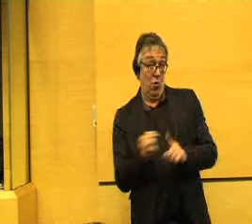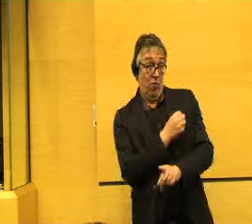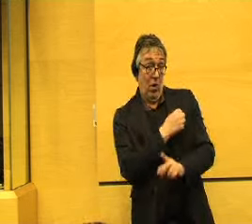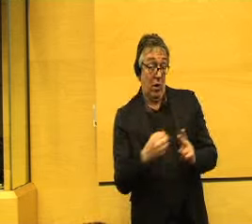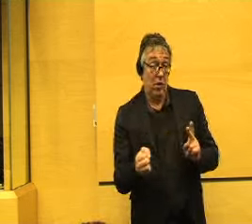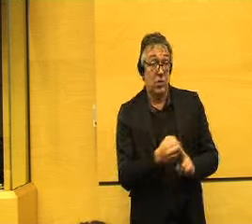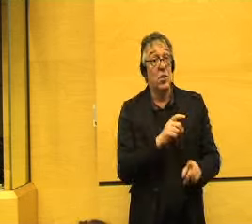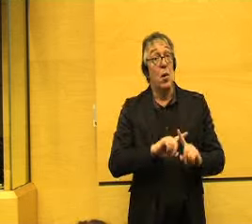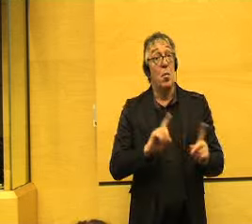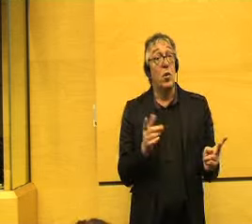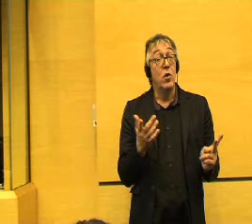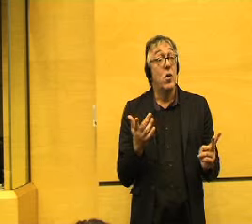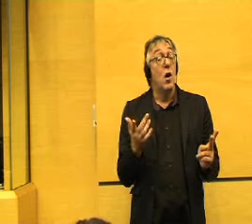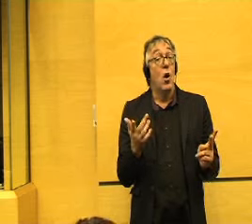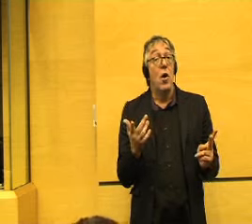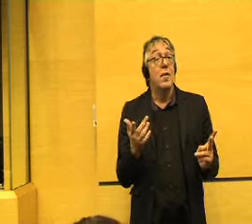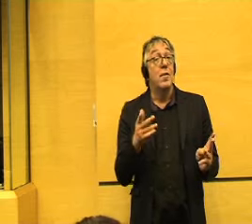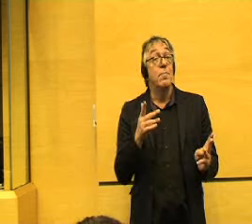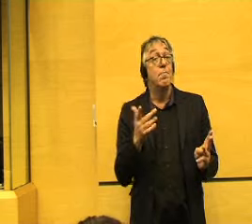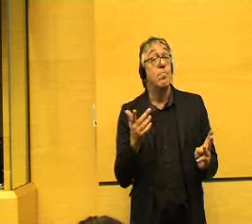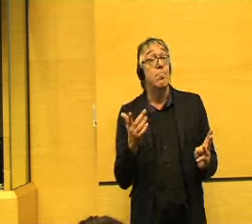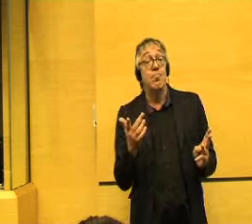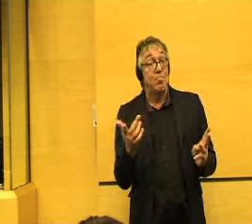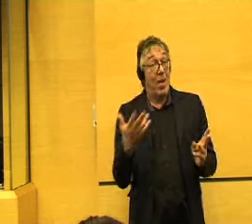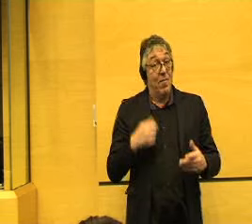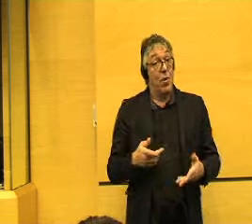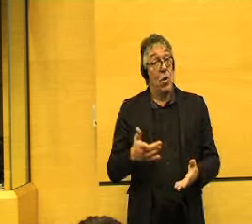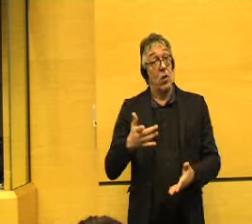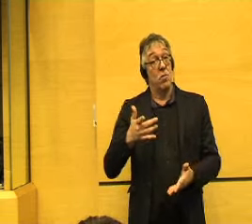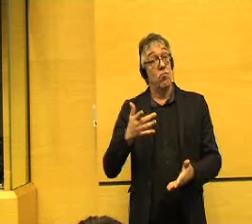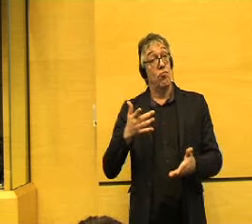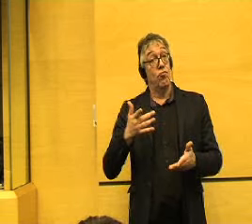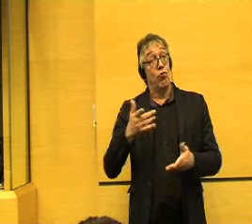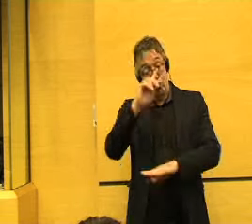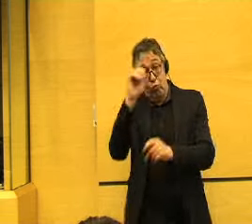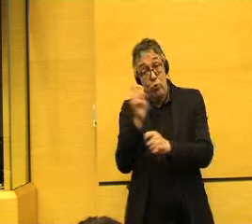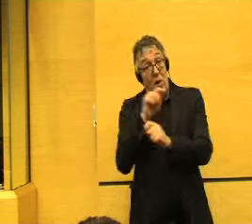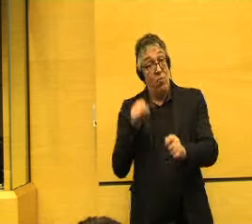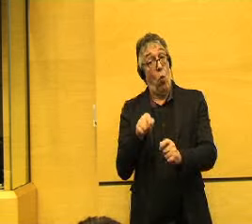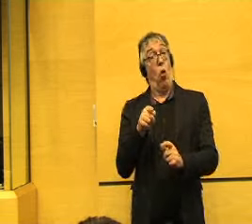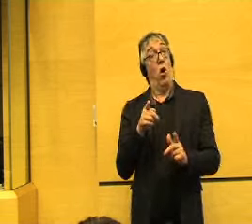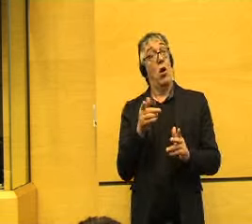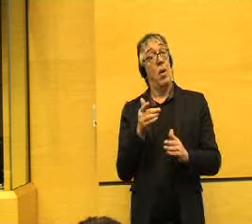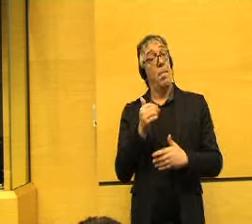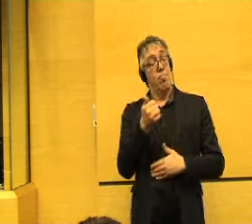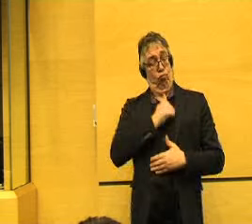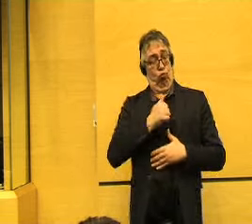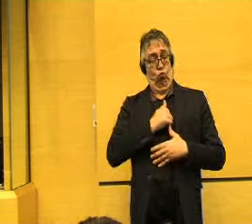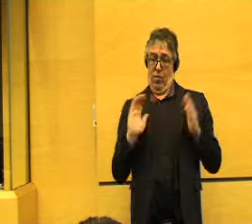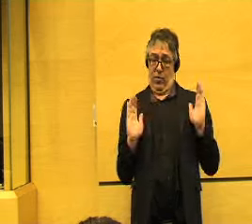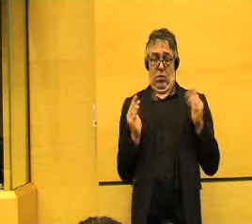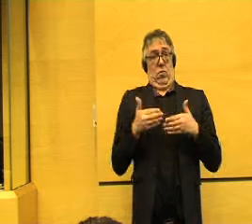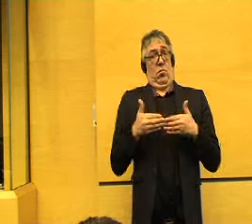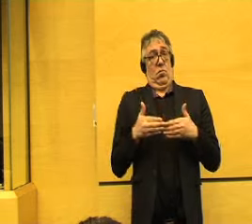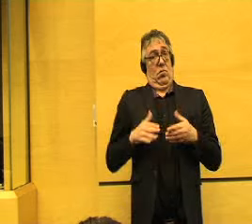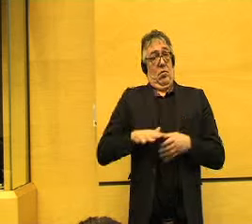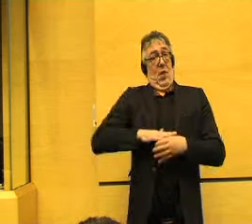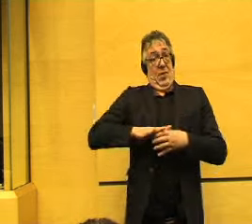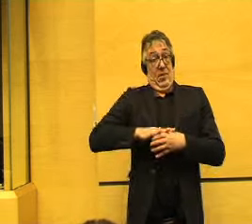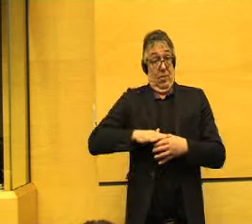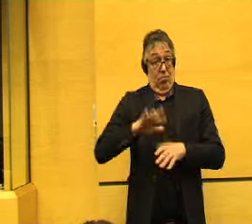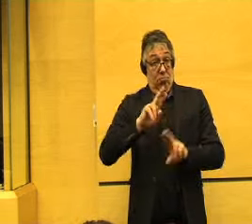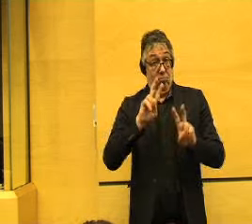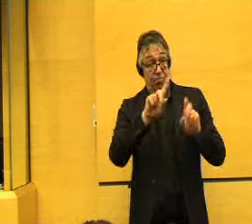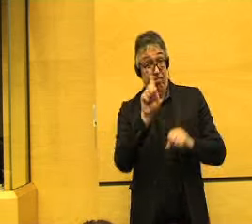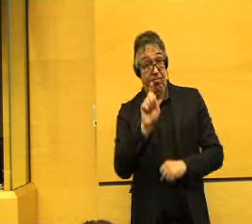the respect for privacy is upheld. In relation to Article 31, I would very much like you to